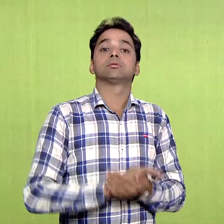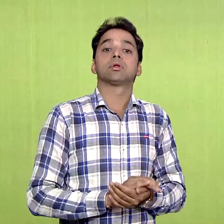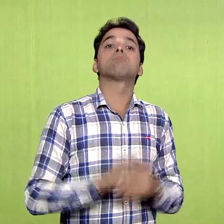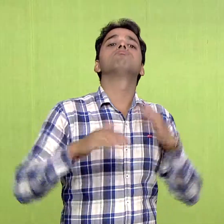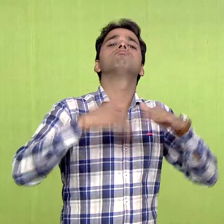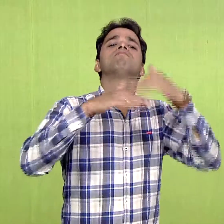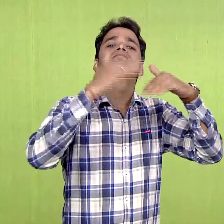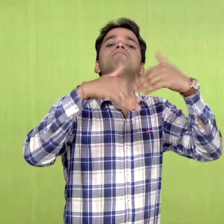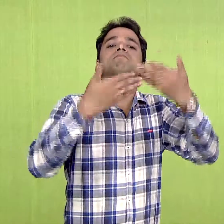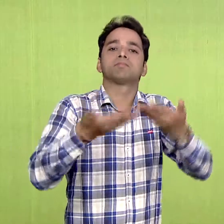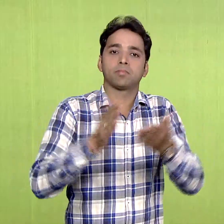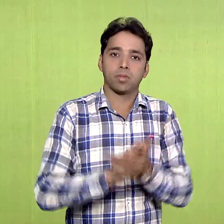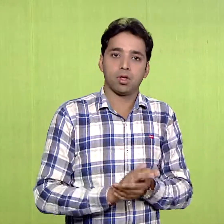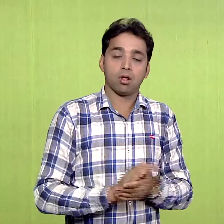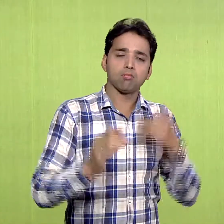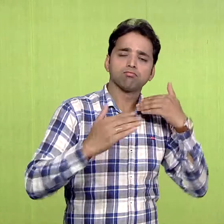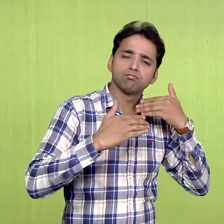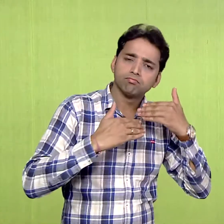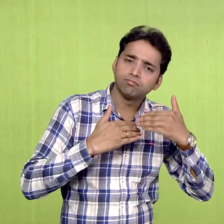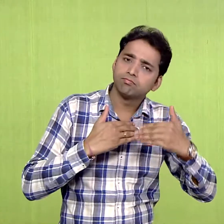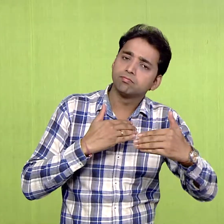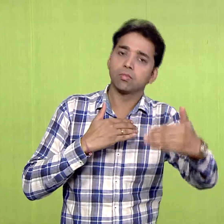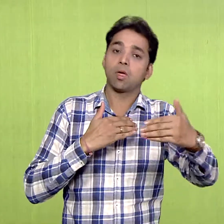throughout the long period of Indian history.